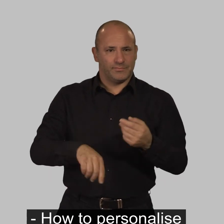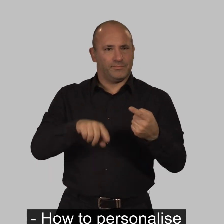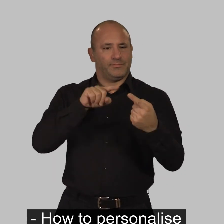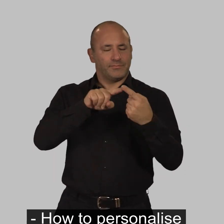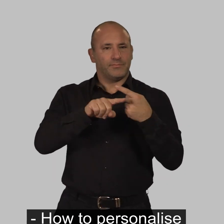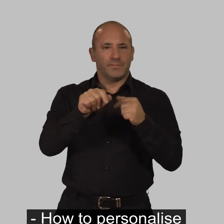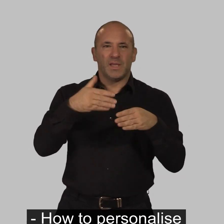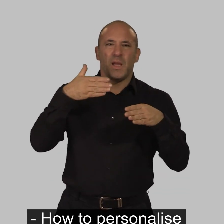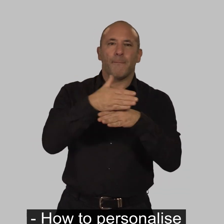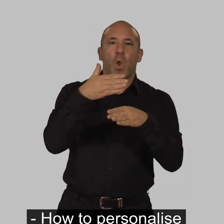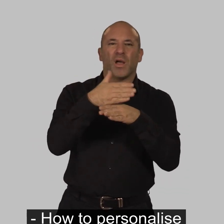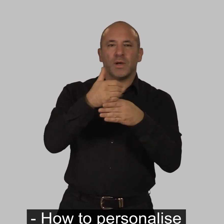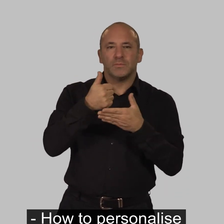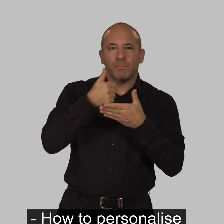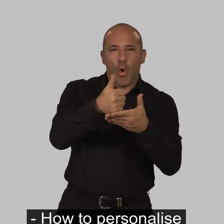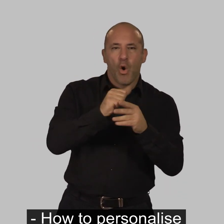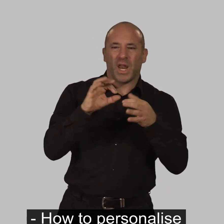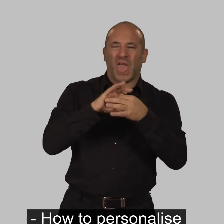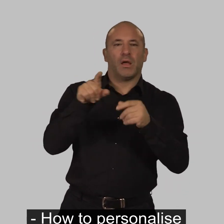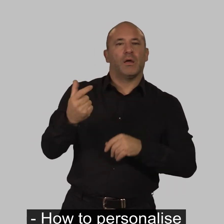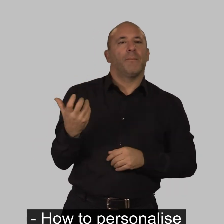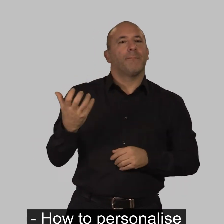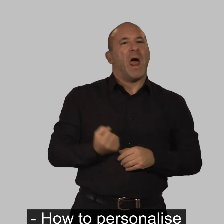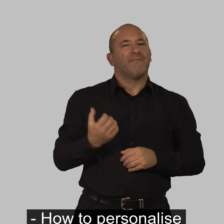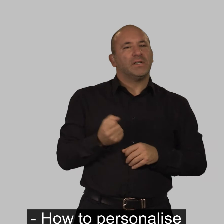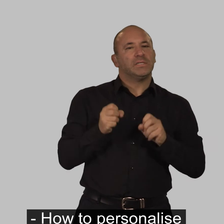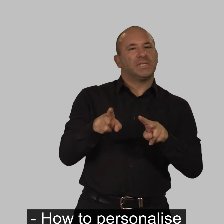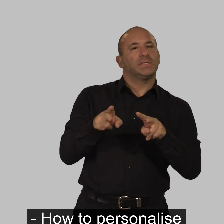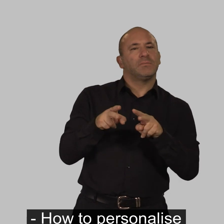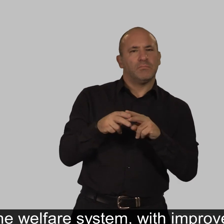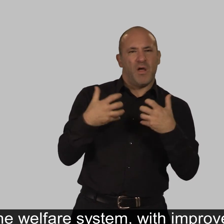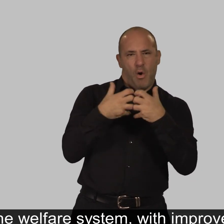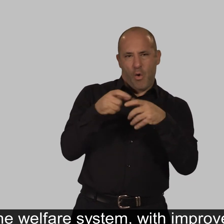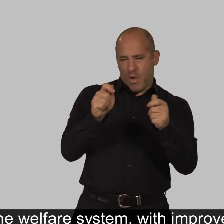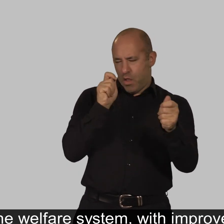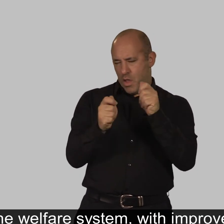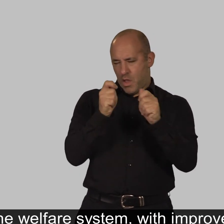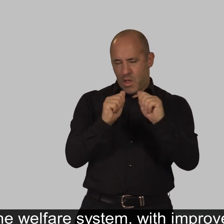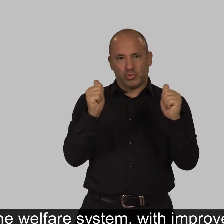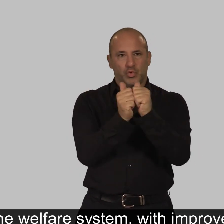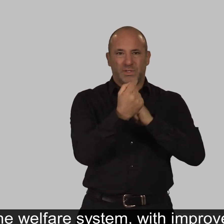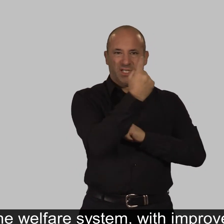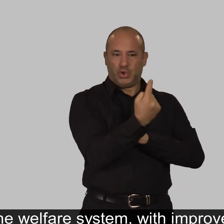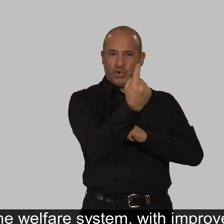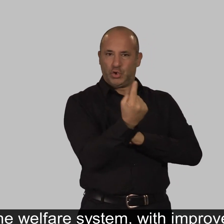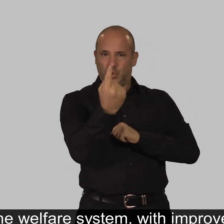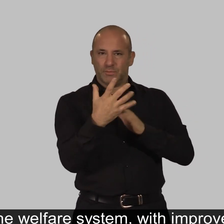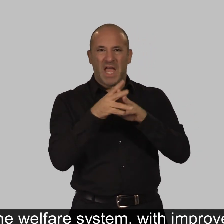how to personalise and tailor employment support in the welfare system, with improved assessments